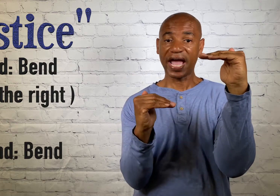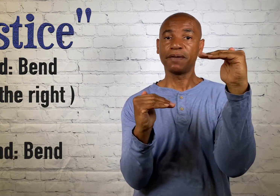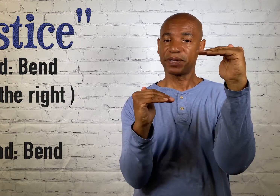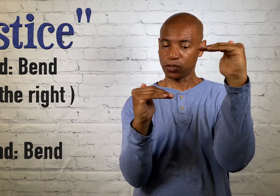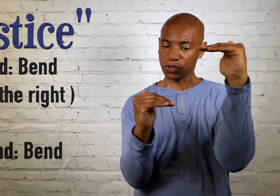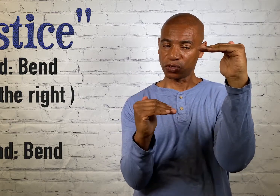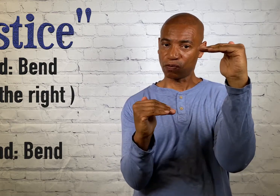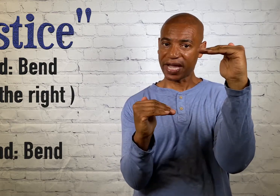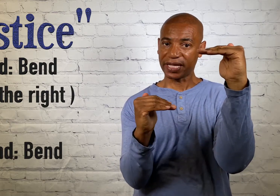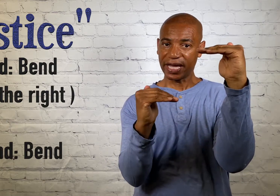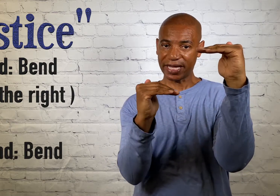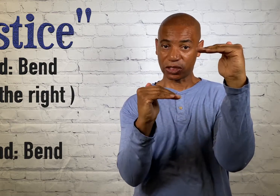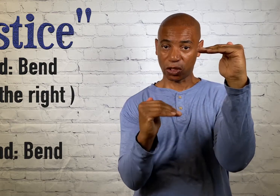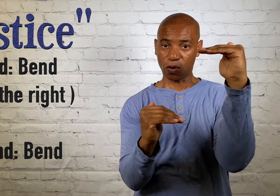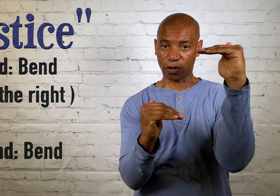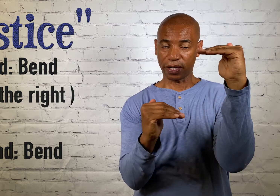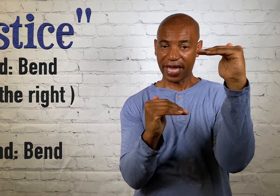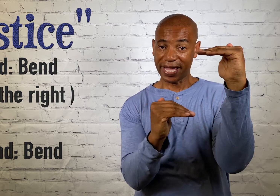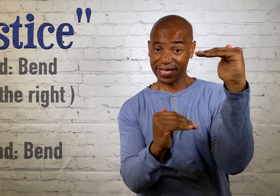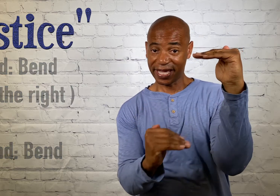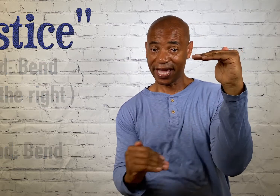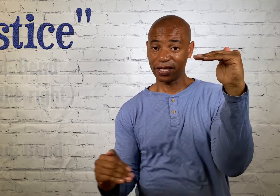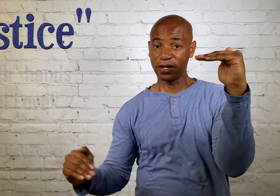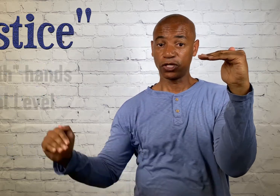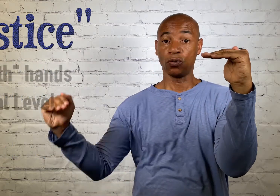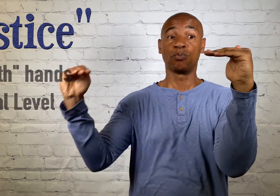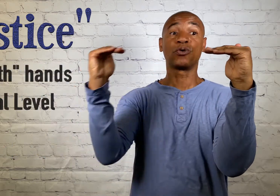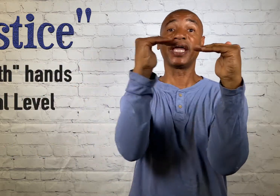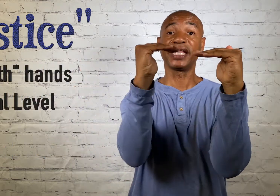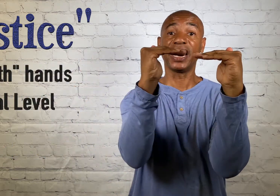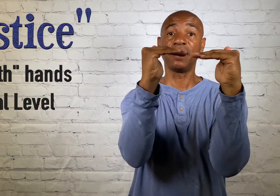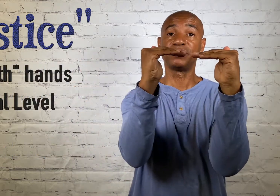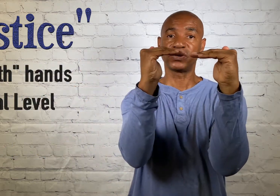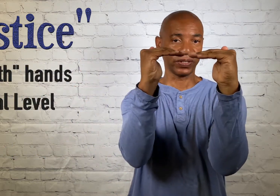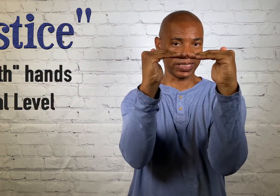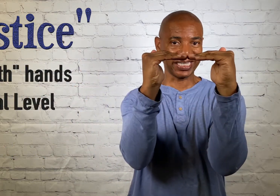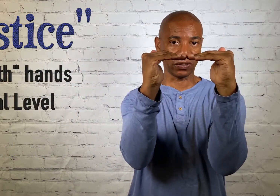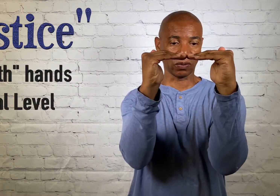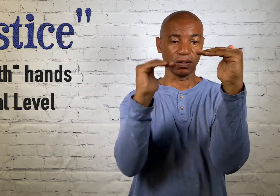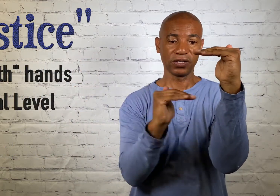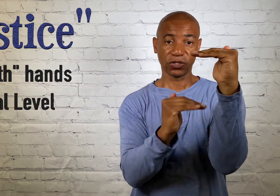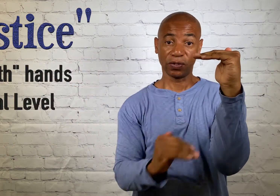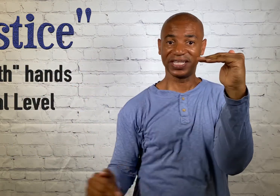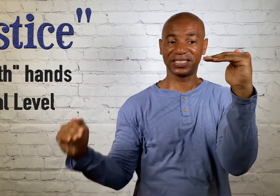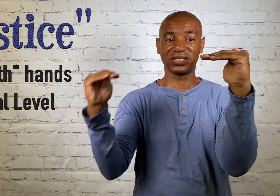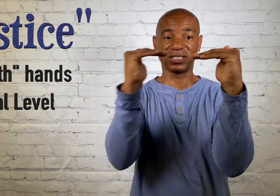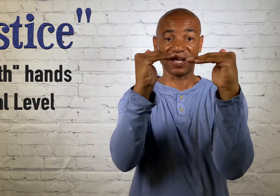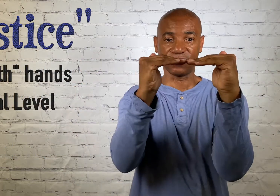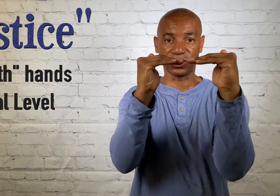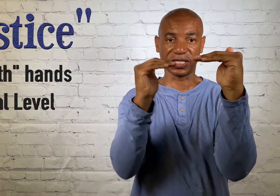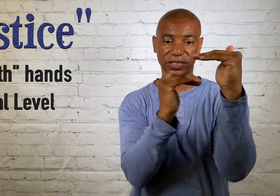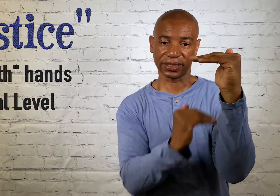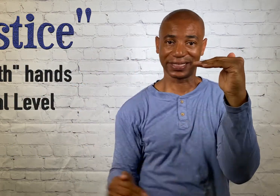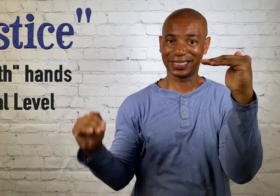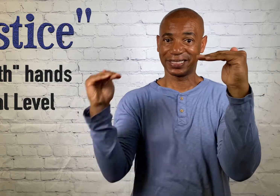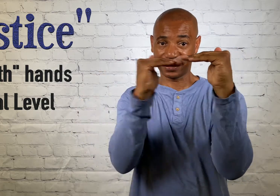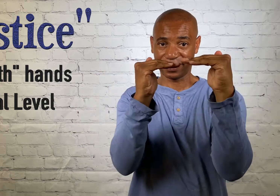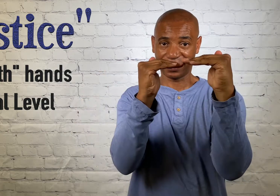but notice the right is lower, and then you bring it up to its equal. So this is the sign for justice.